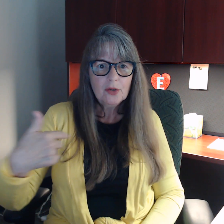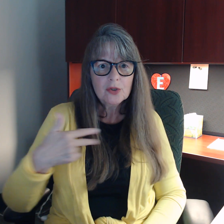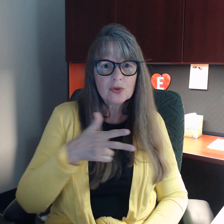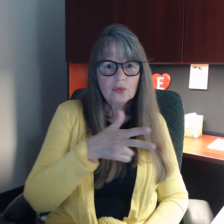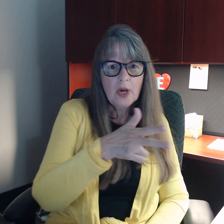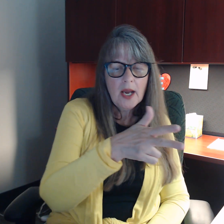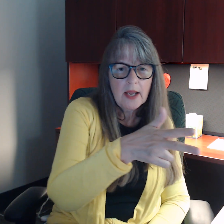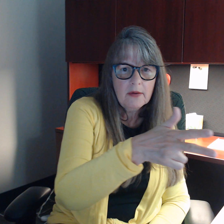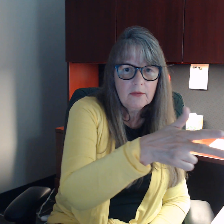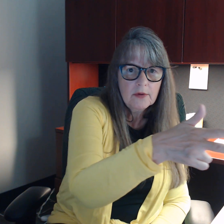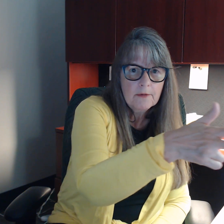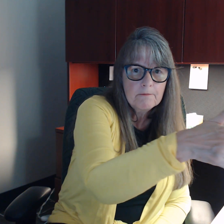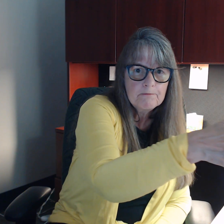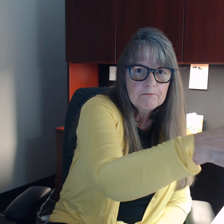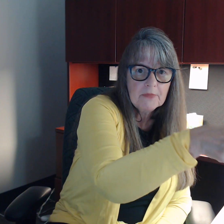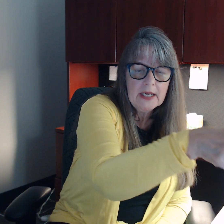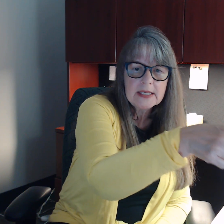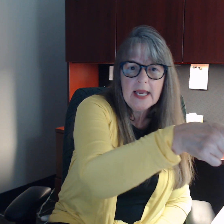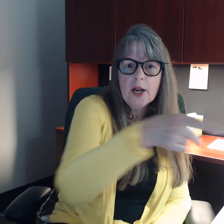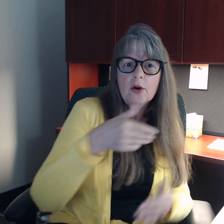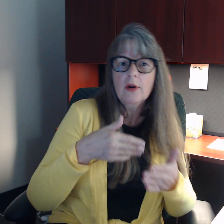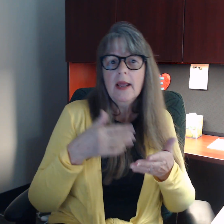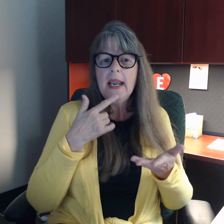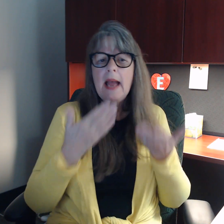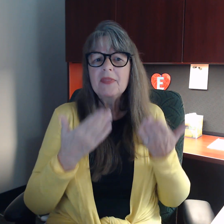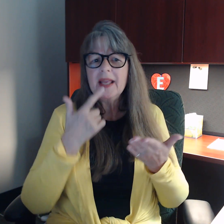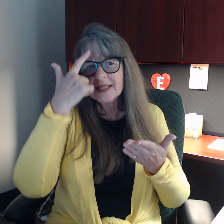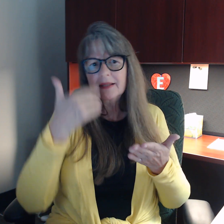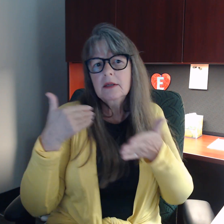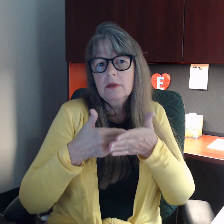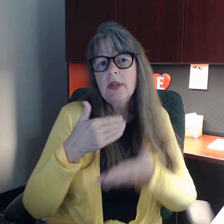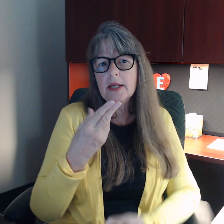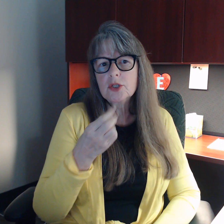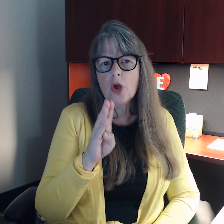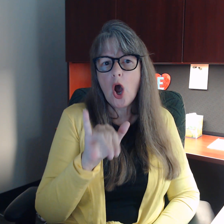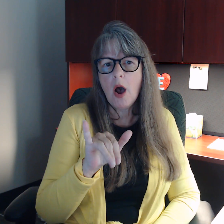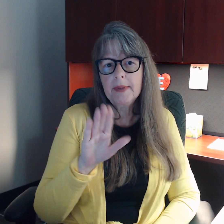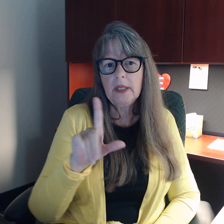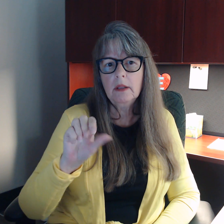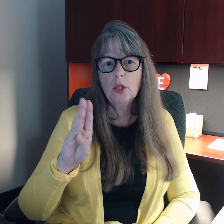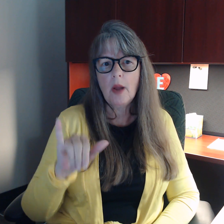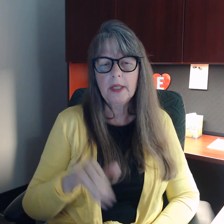just drive, and it's there. And I think I said, next to the Hobby Lobby. She's